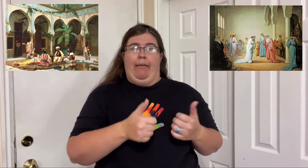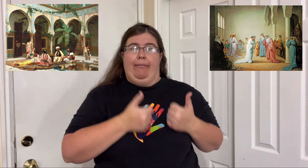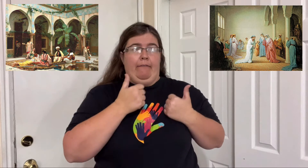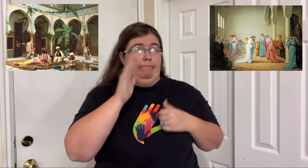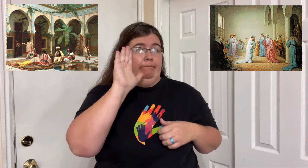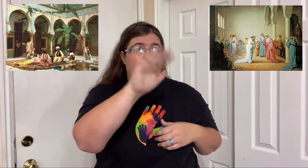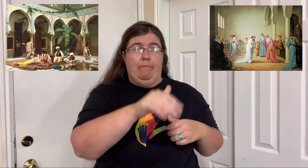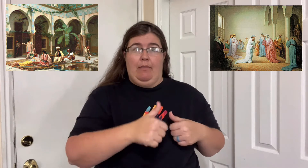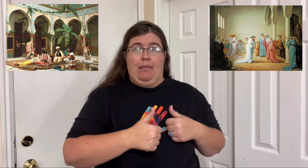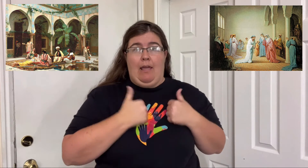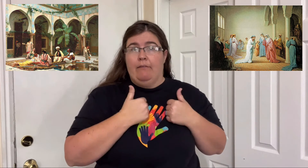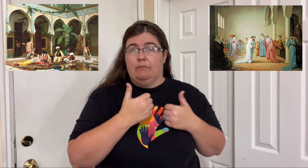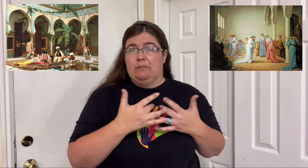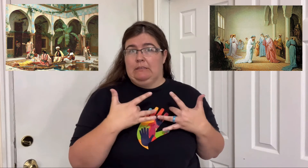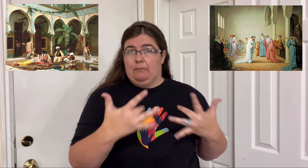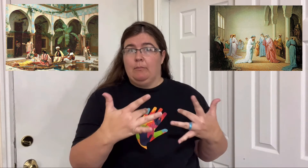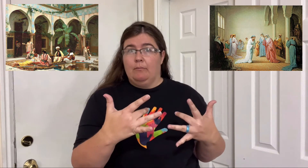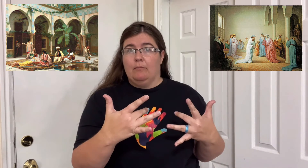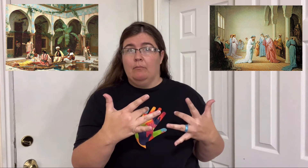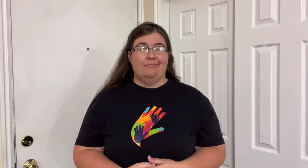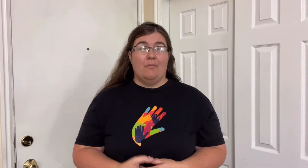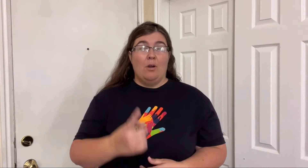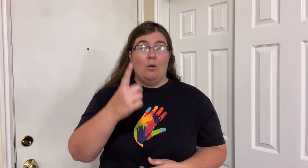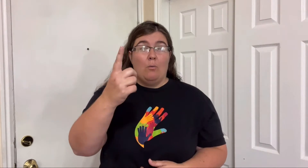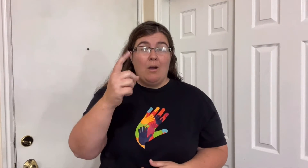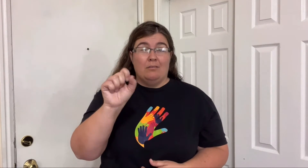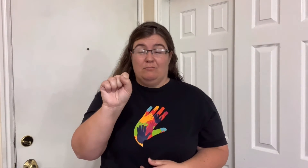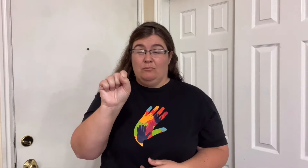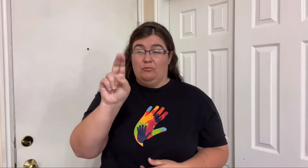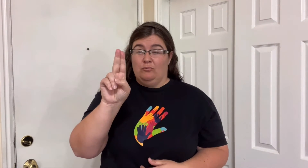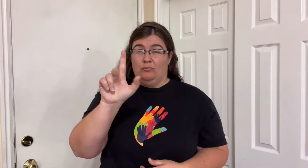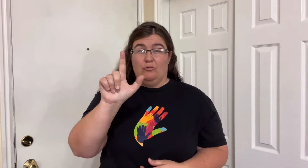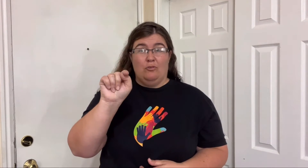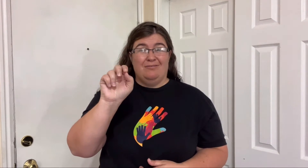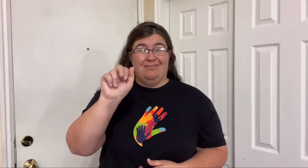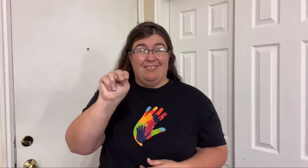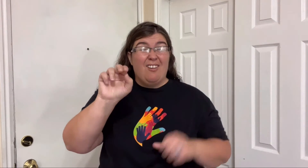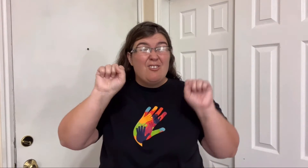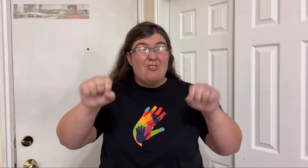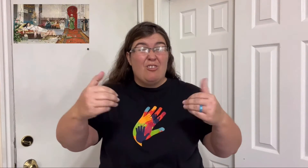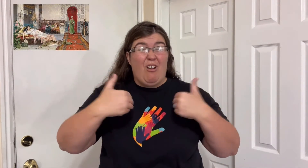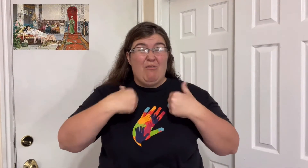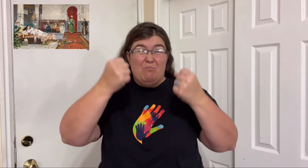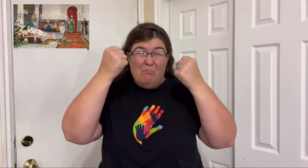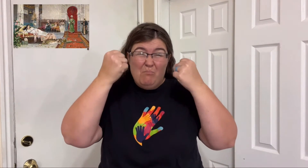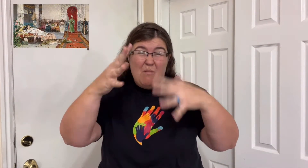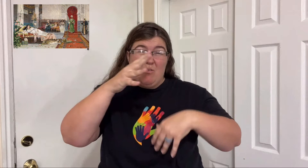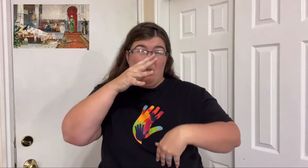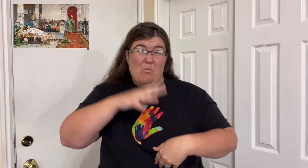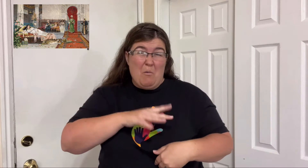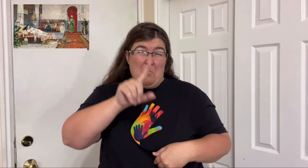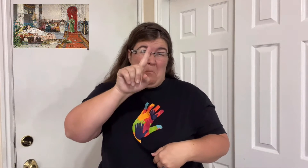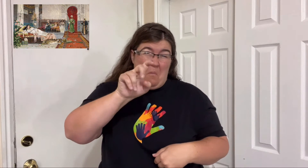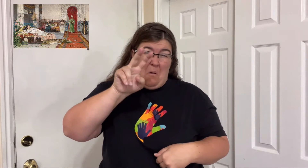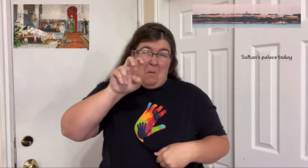where they lived, in essence, the rest of their lives. And one sultan could have tons of different women,